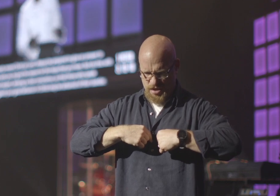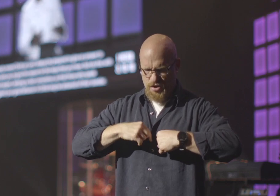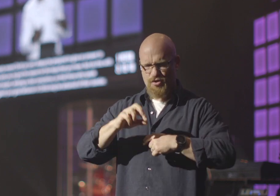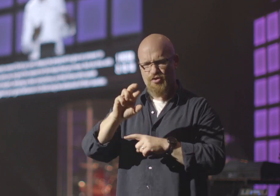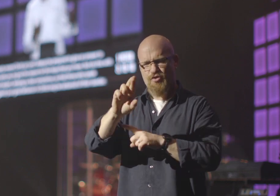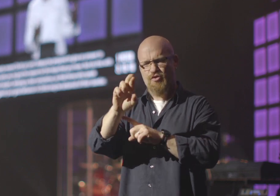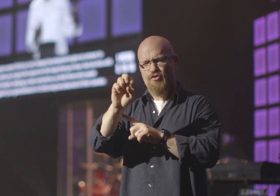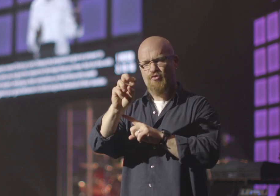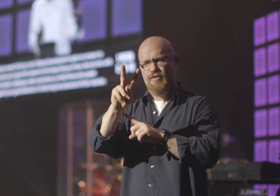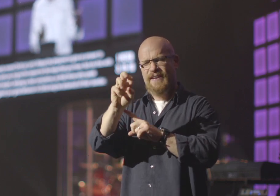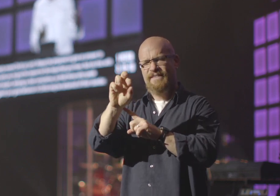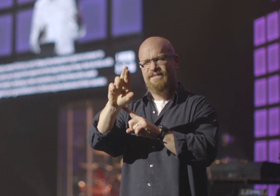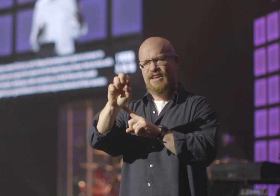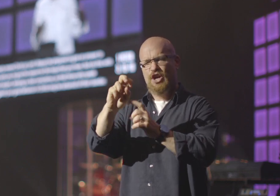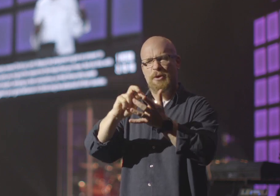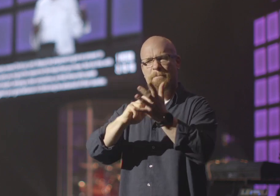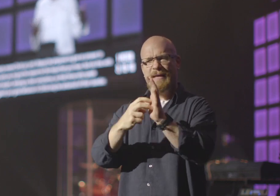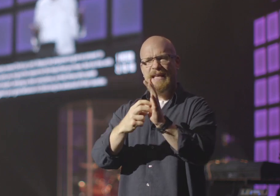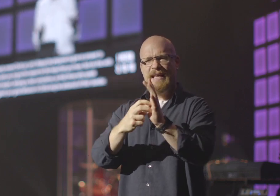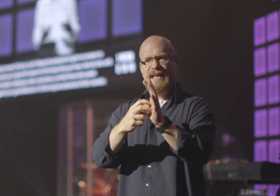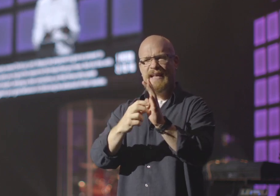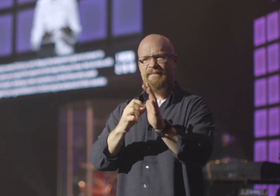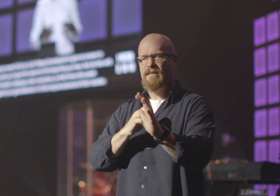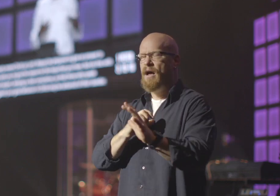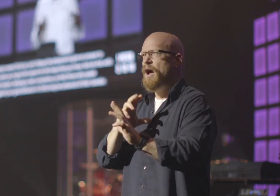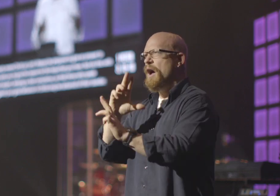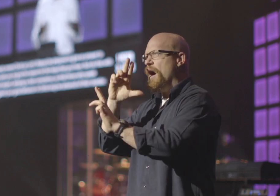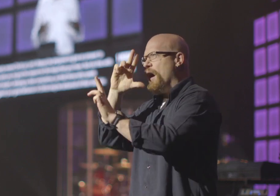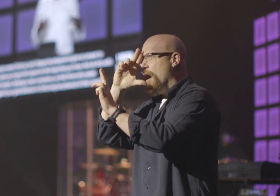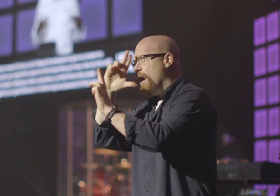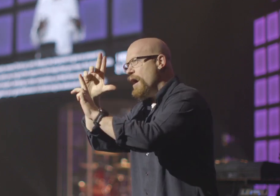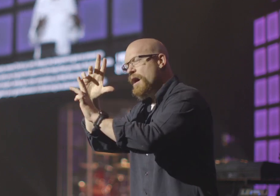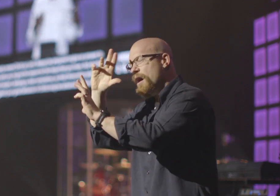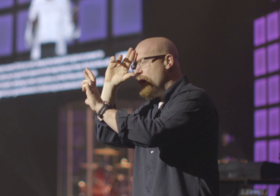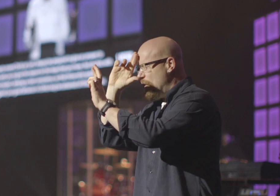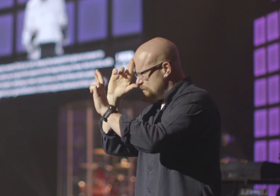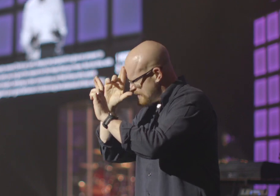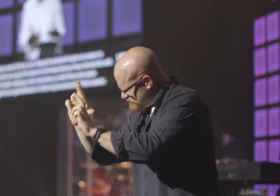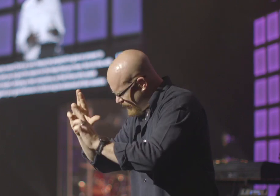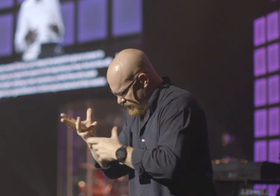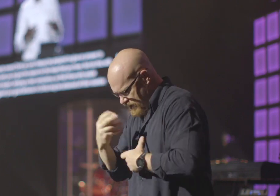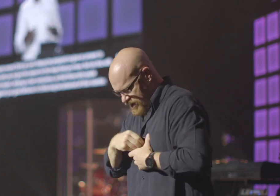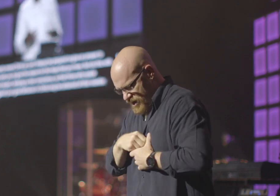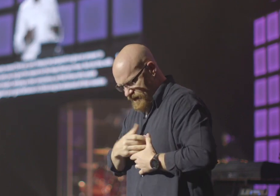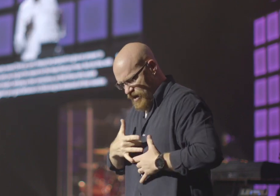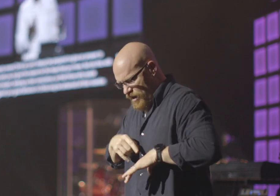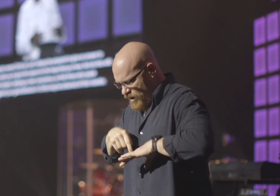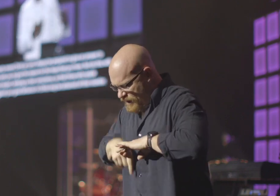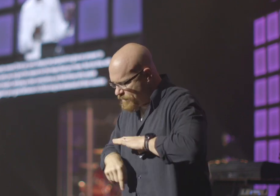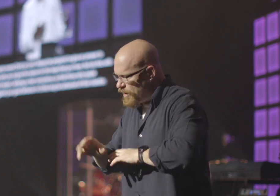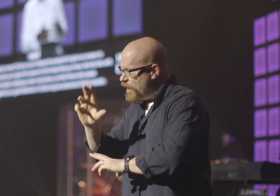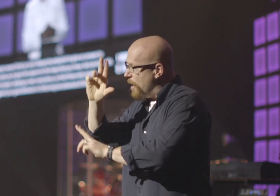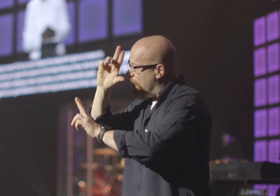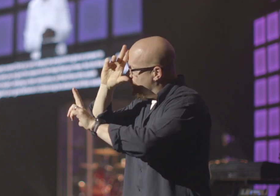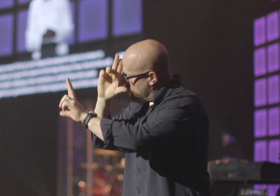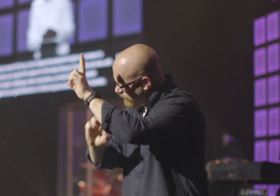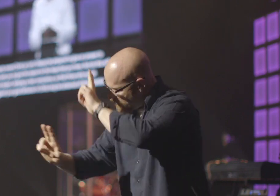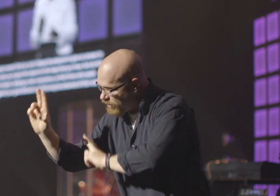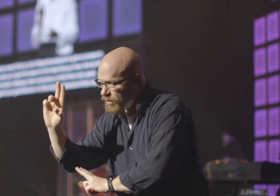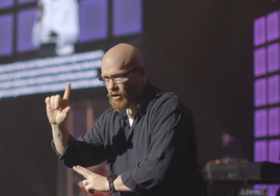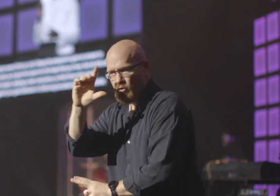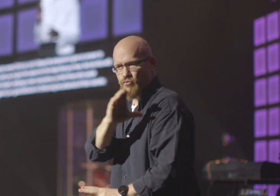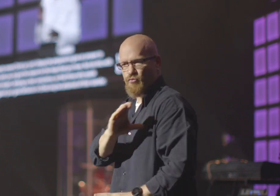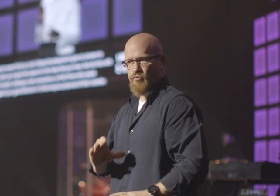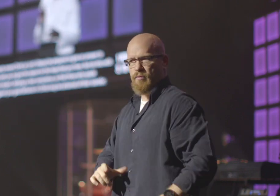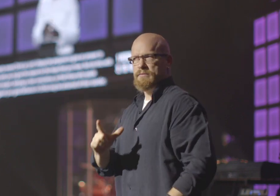revere, of course, means to feel deep respect in your heart, admiration for Christ as Lord. Always